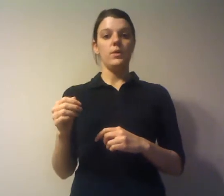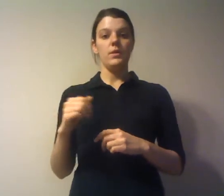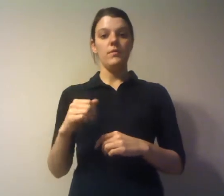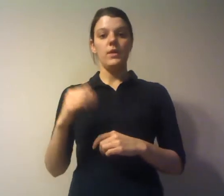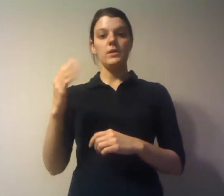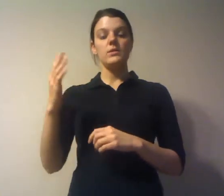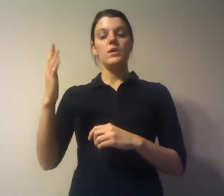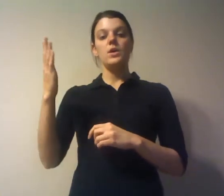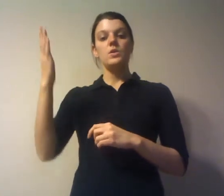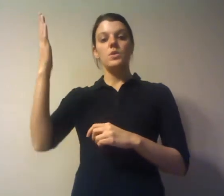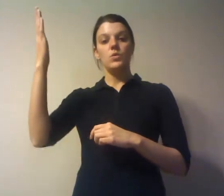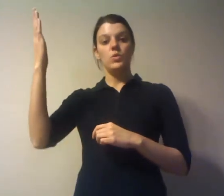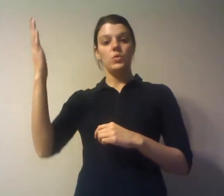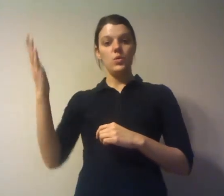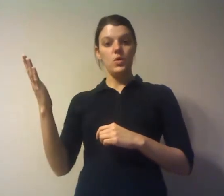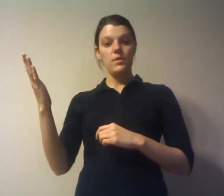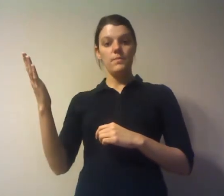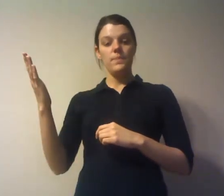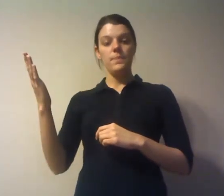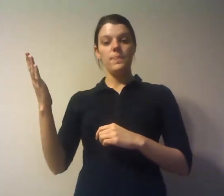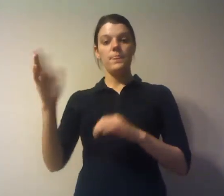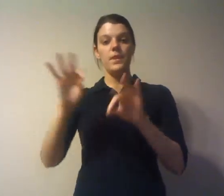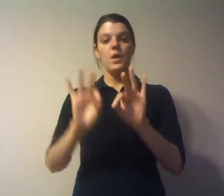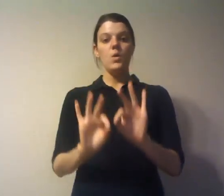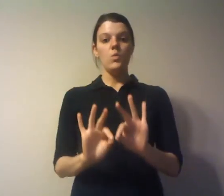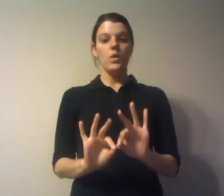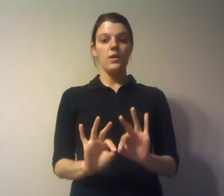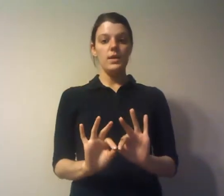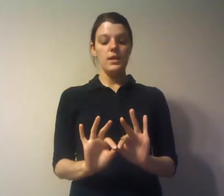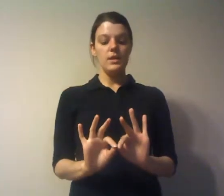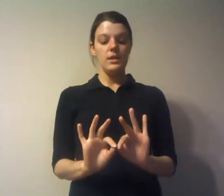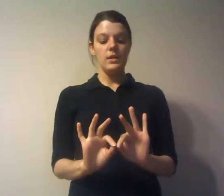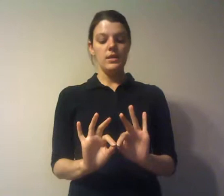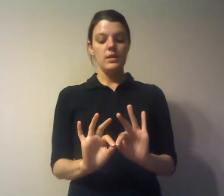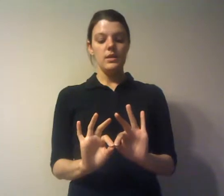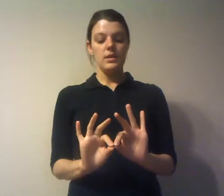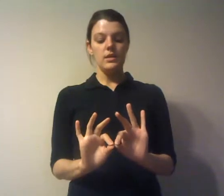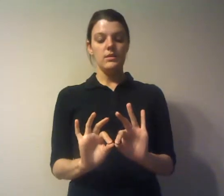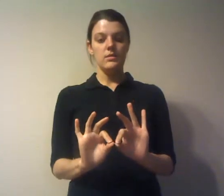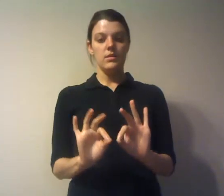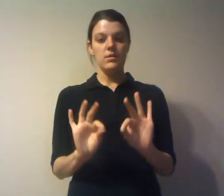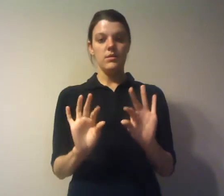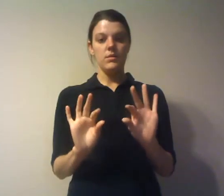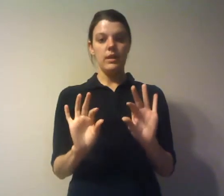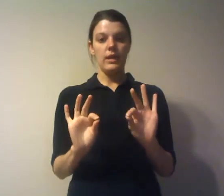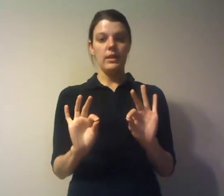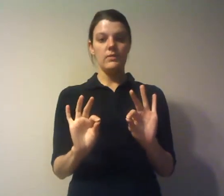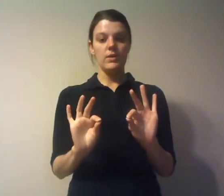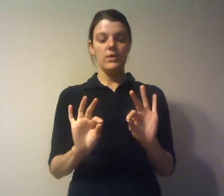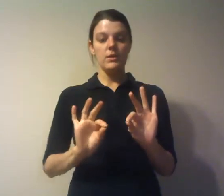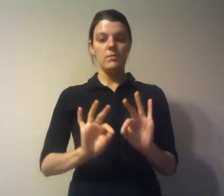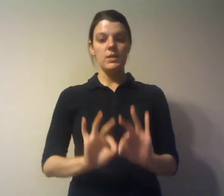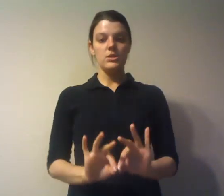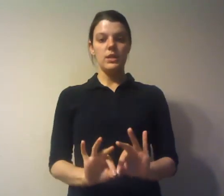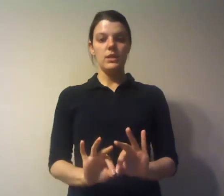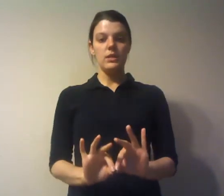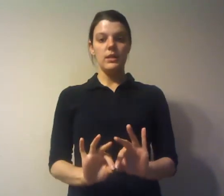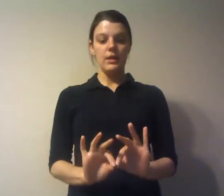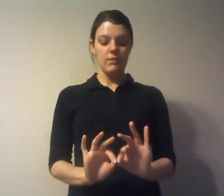worthy of thanks. So your worthy is your index finger and thumb touch again, kind of